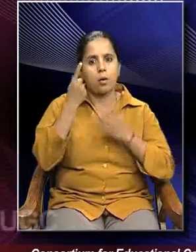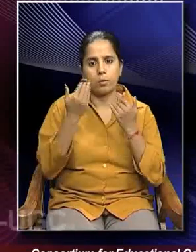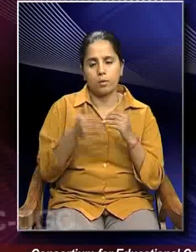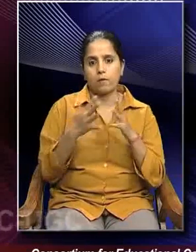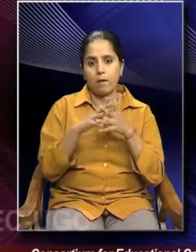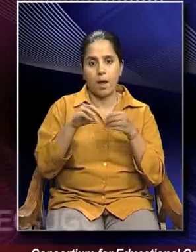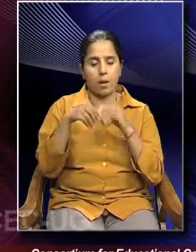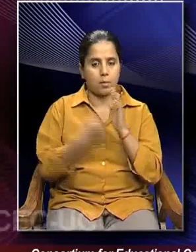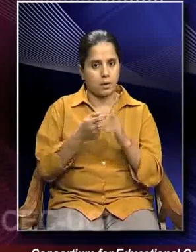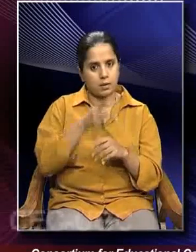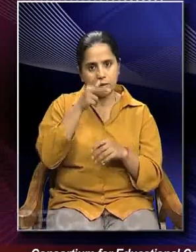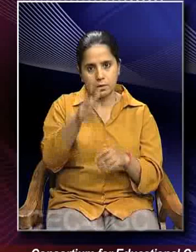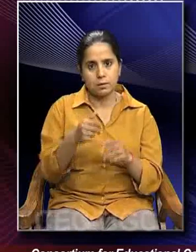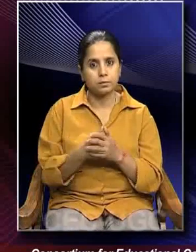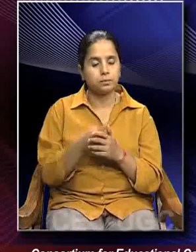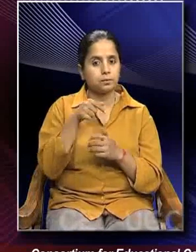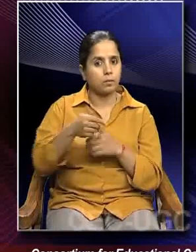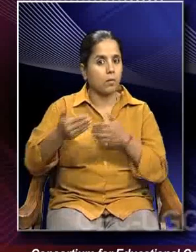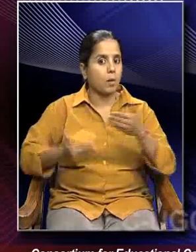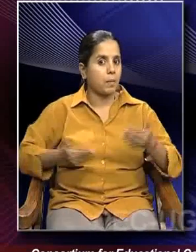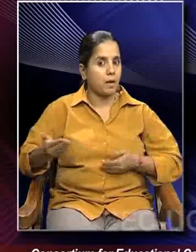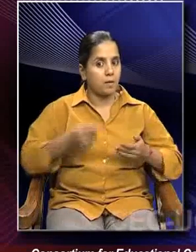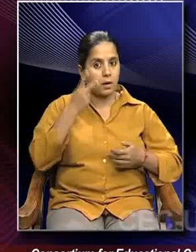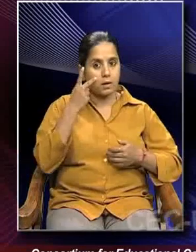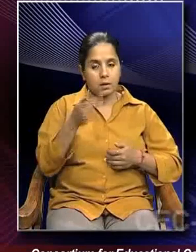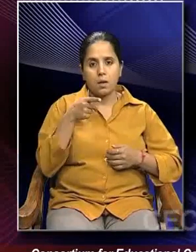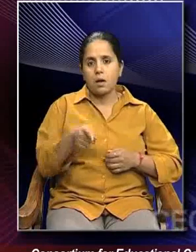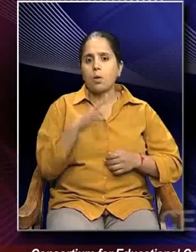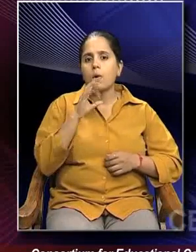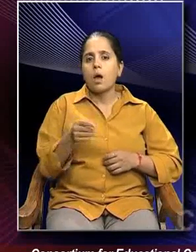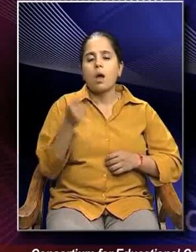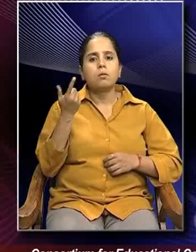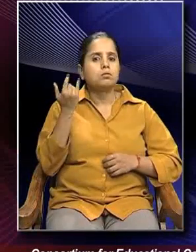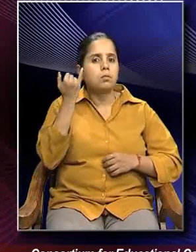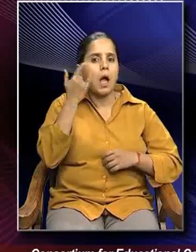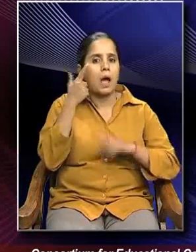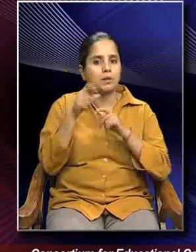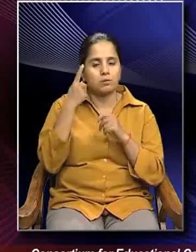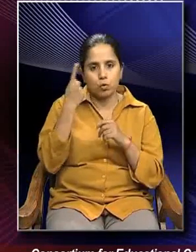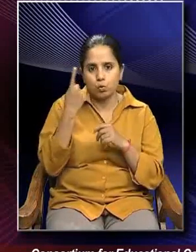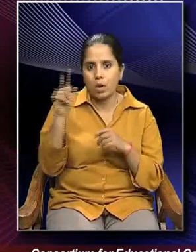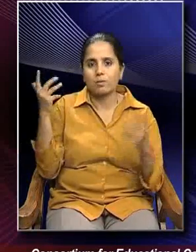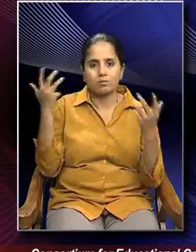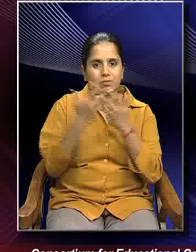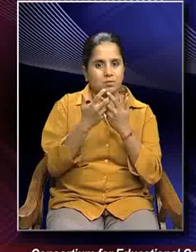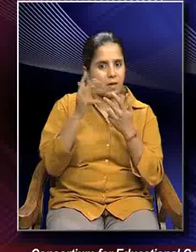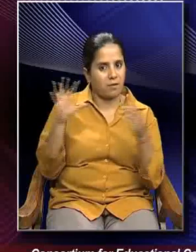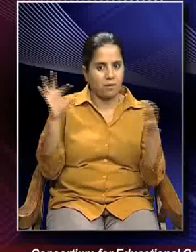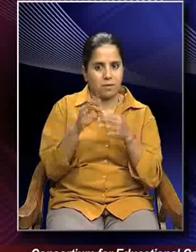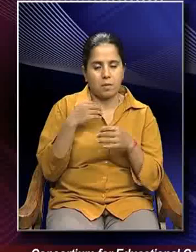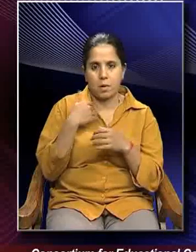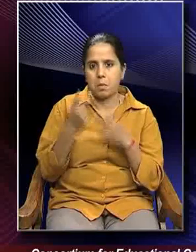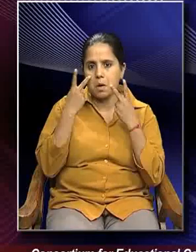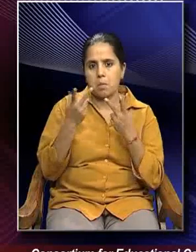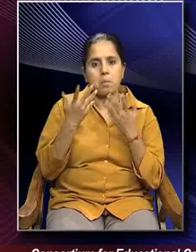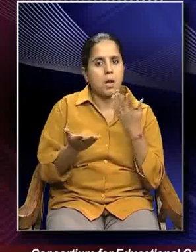Weber is saying that these behaviors are ideal type and may not be encountered in all